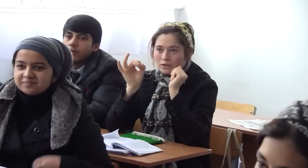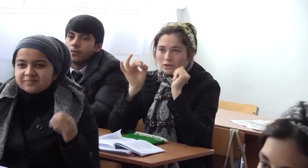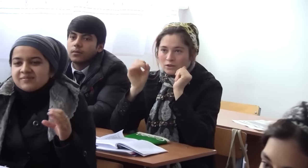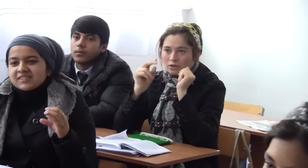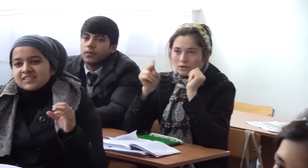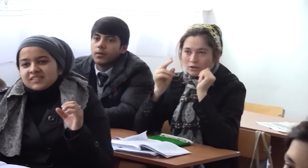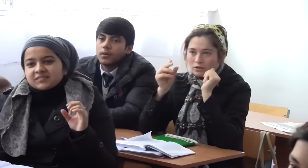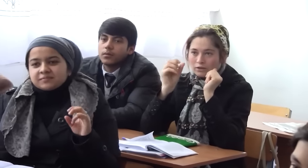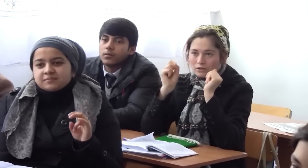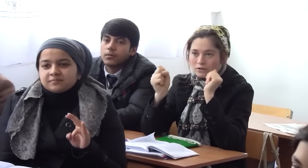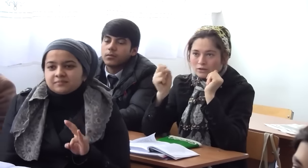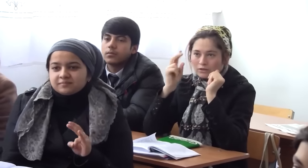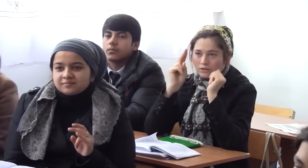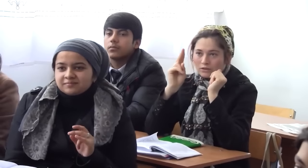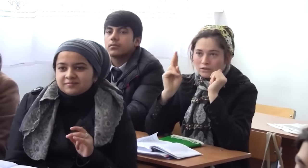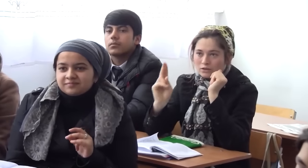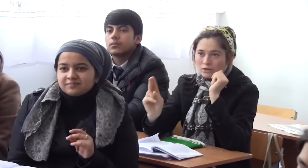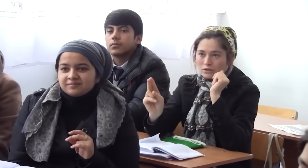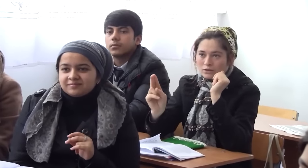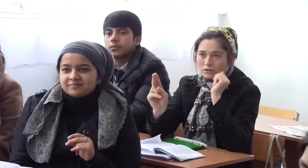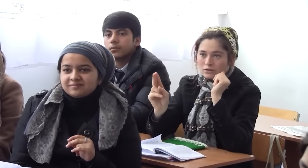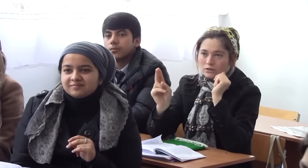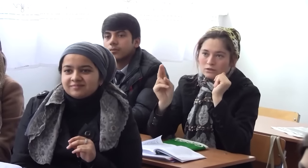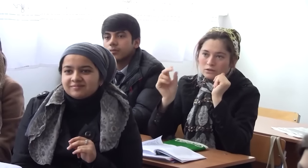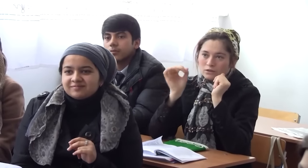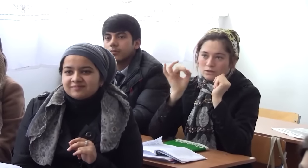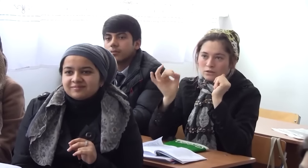With too few helping hands, Tajikistan's deaf citizens continue to